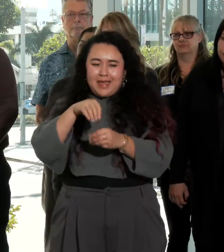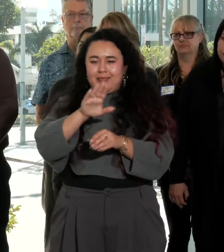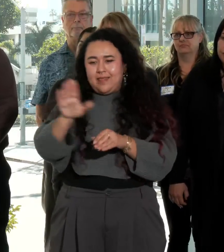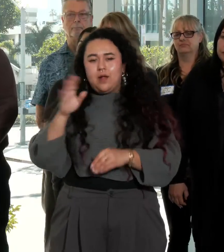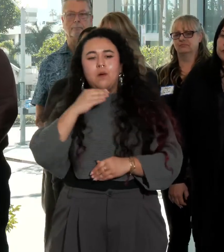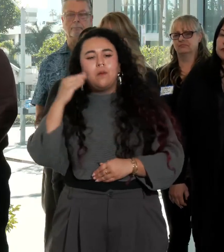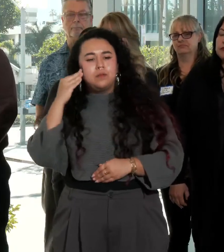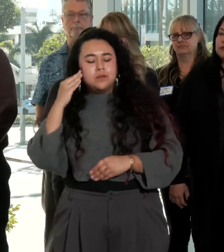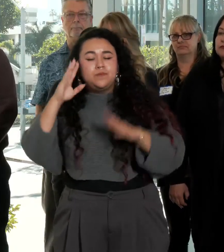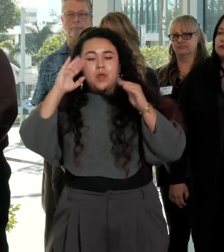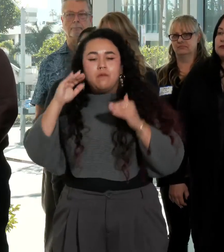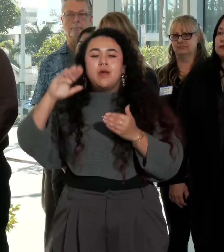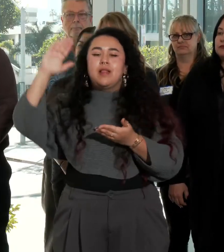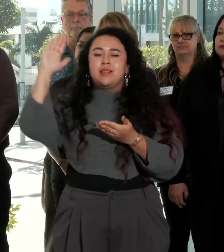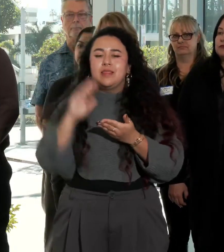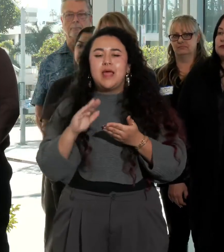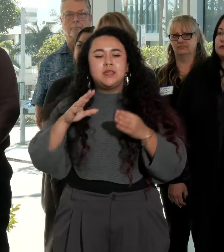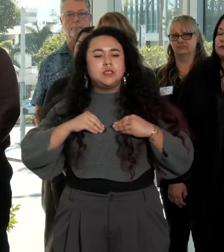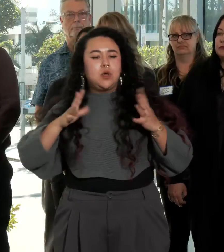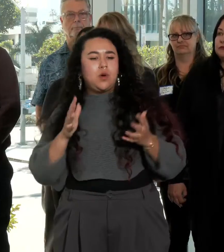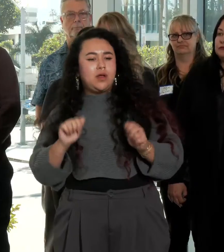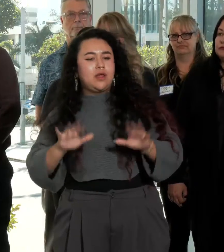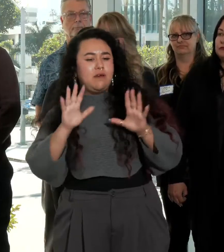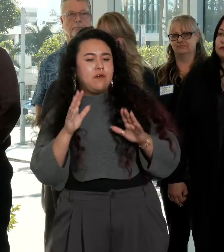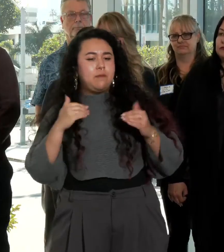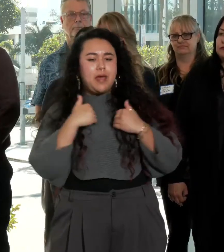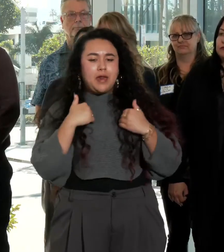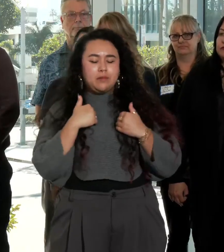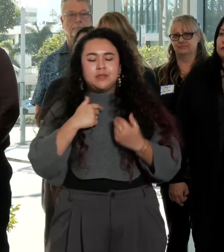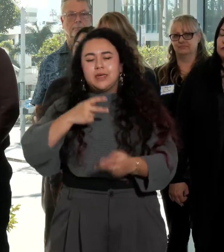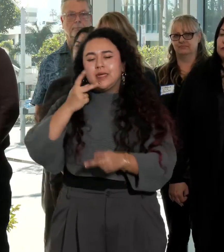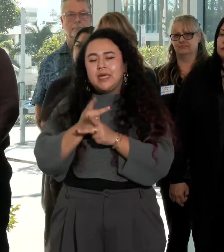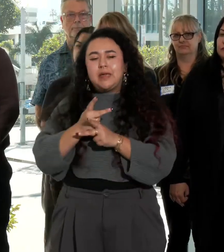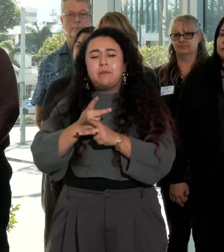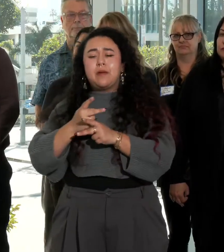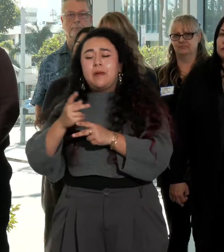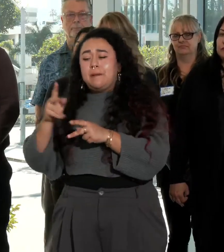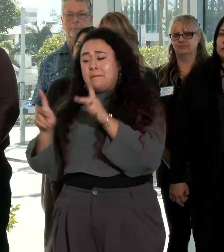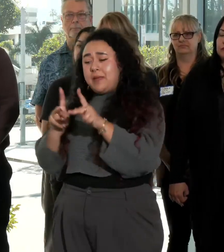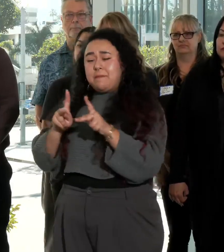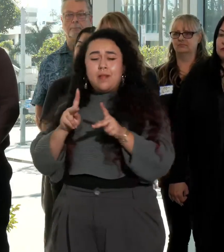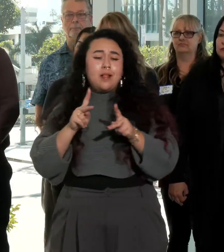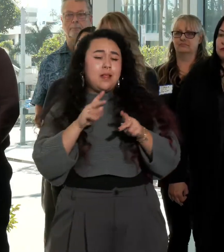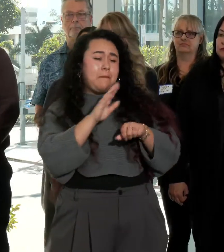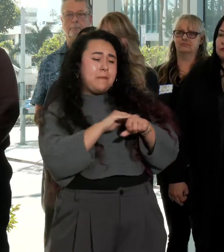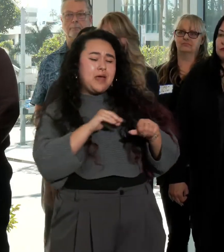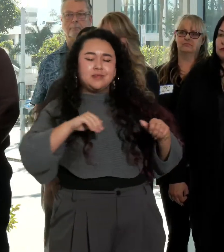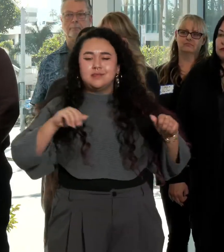hopefully leading to less owner surrenders and keeping people and pets together.